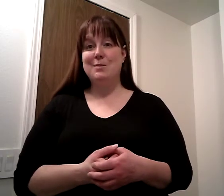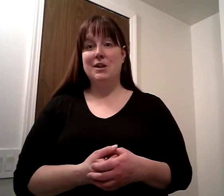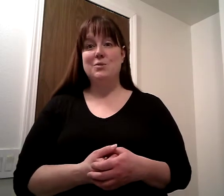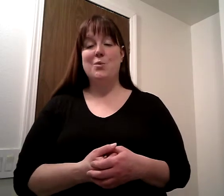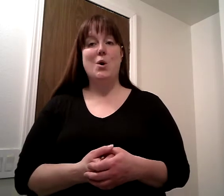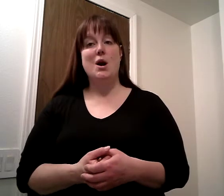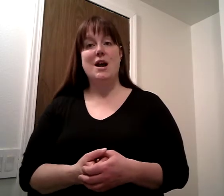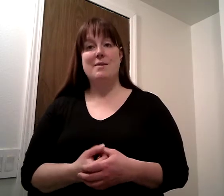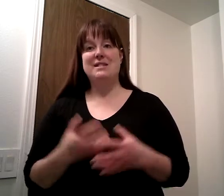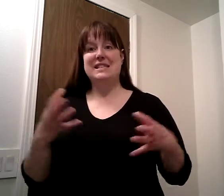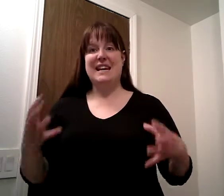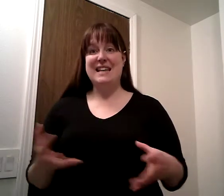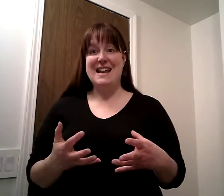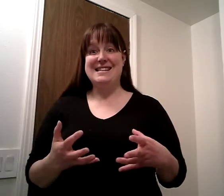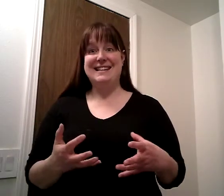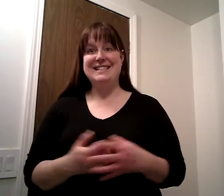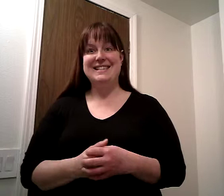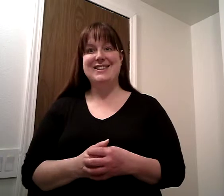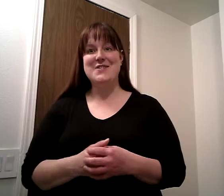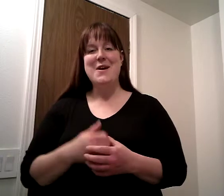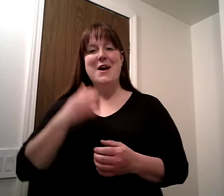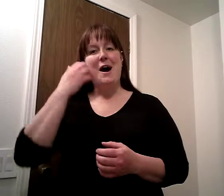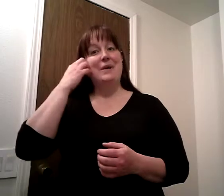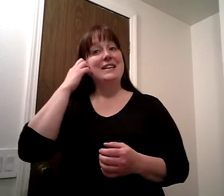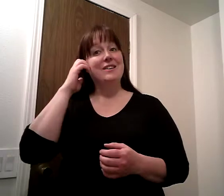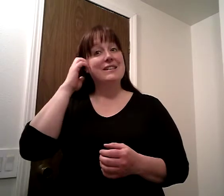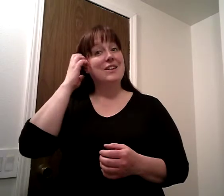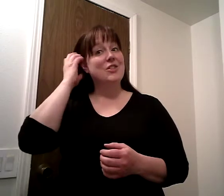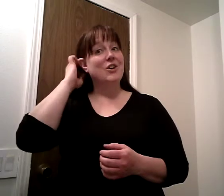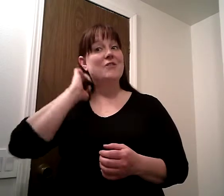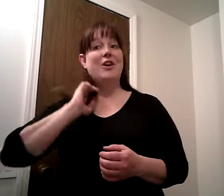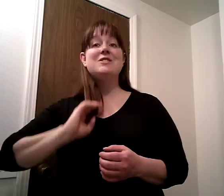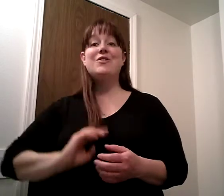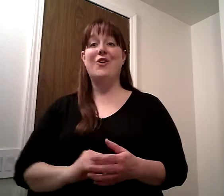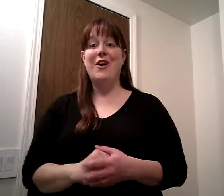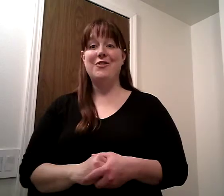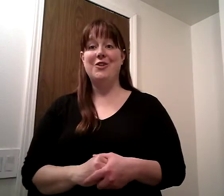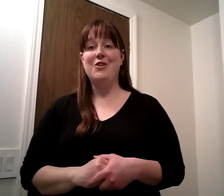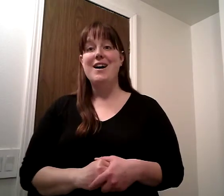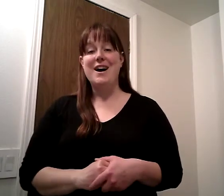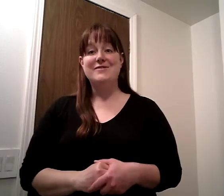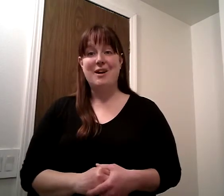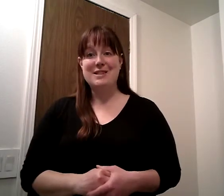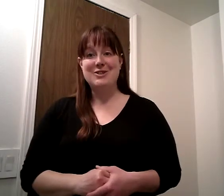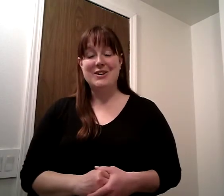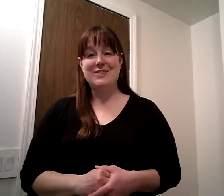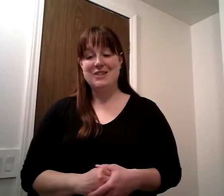much more succinct ending to the song. But here is the third verse for all of you of Tell Me the Stories of